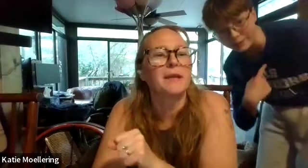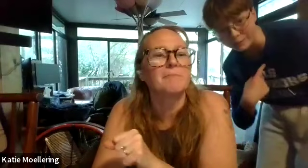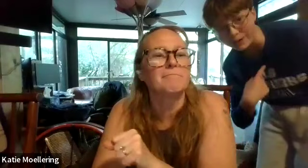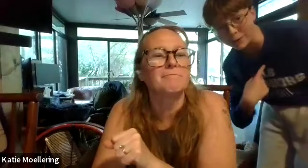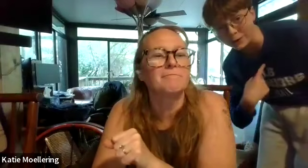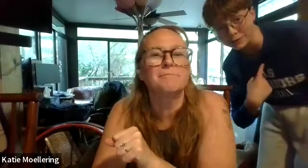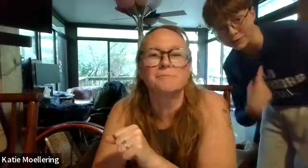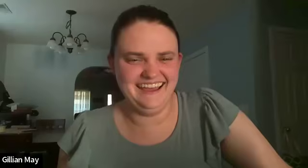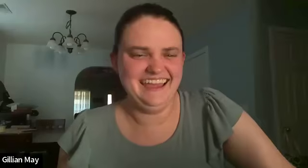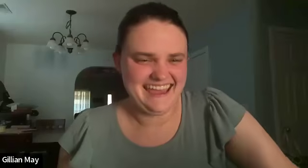me.